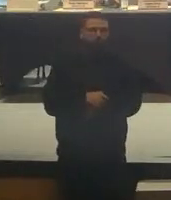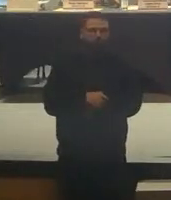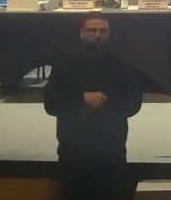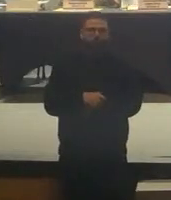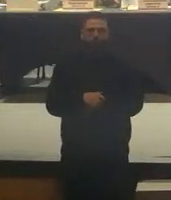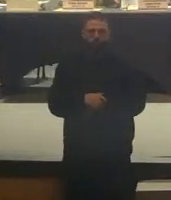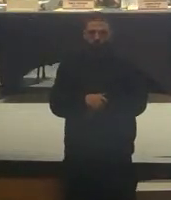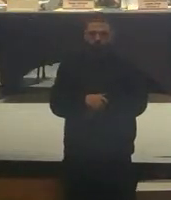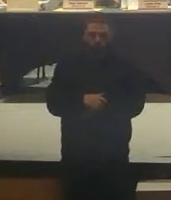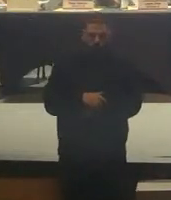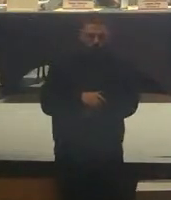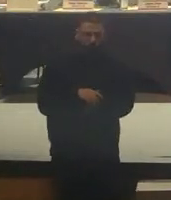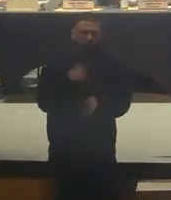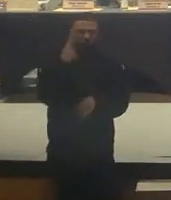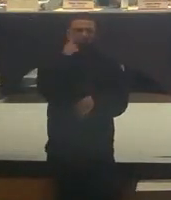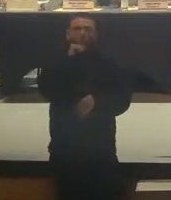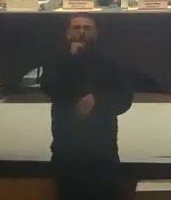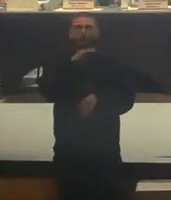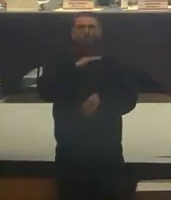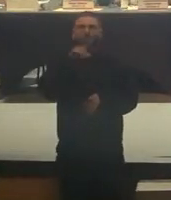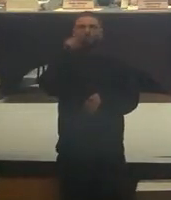And that's for you, Ms. Tracy, one moment.